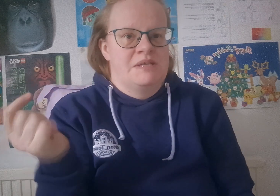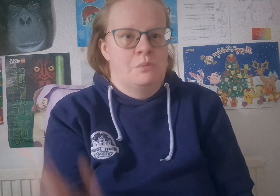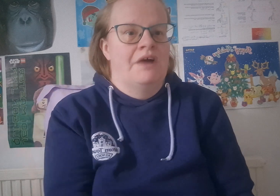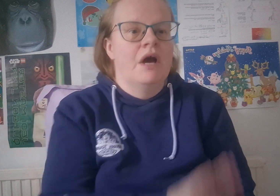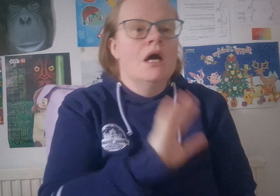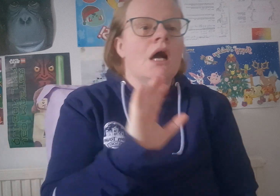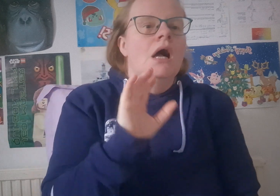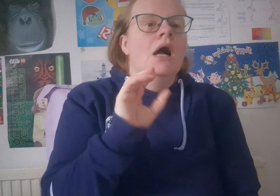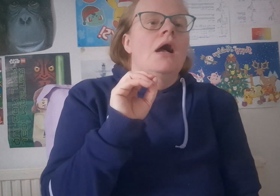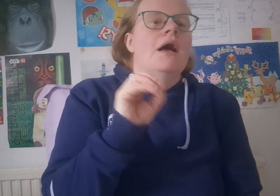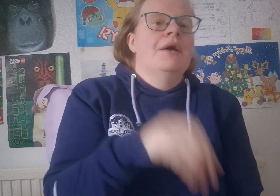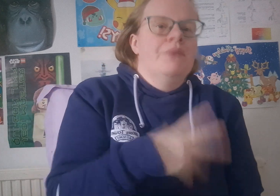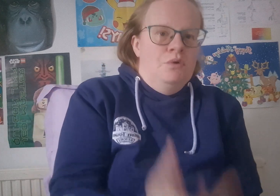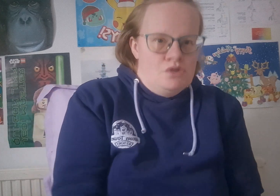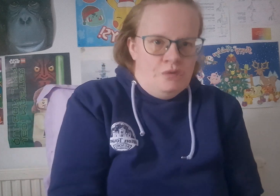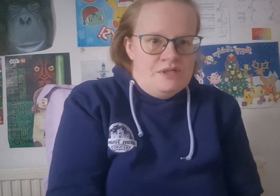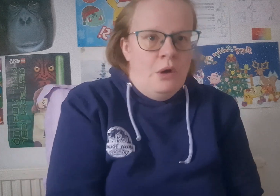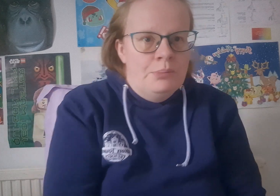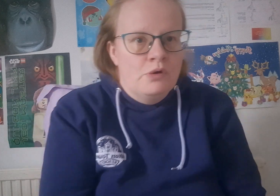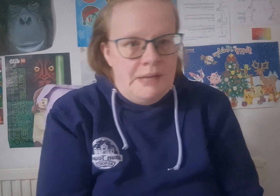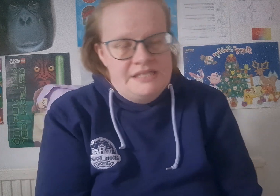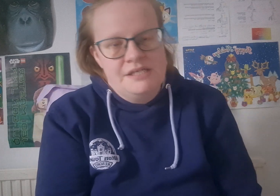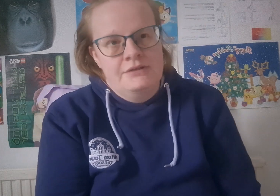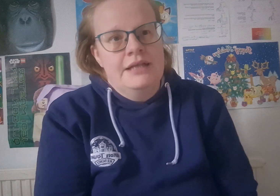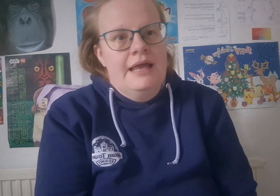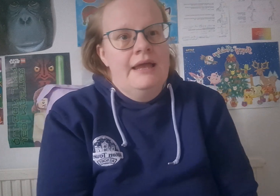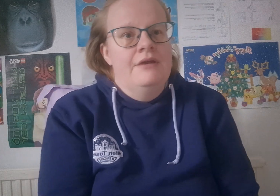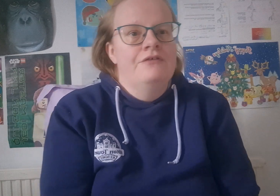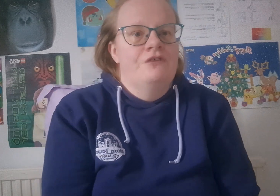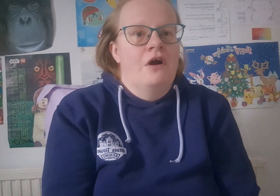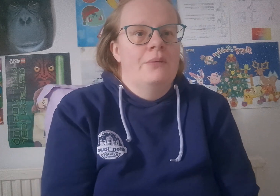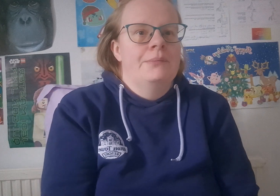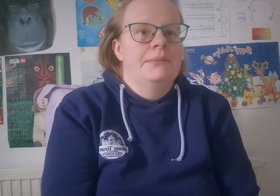wife. And also it's got Paul Maskell in from